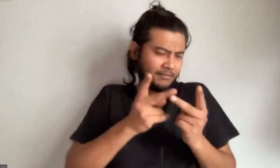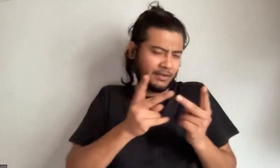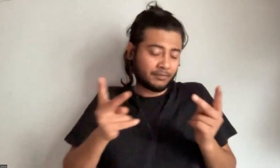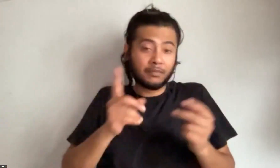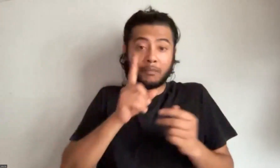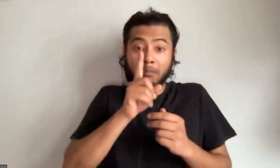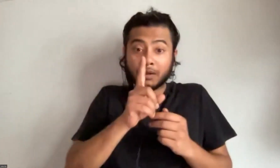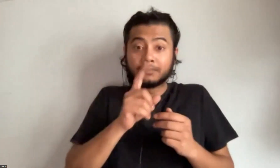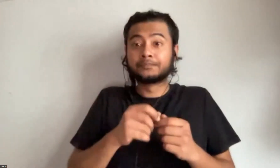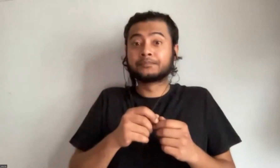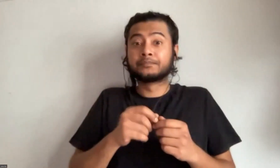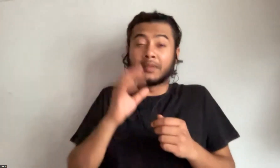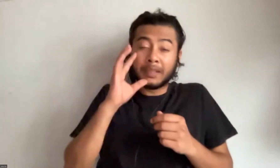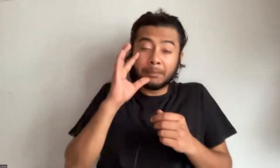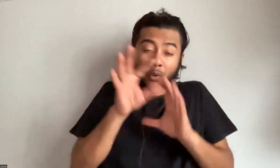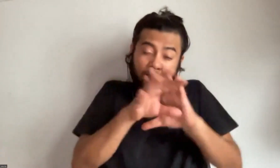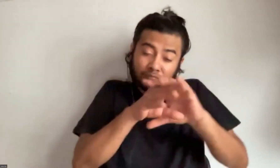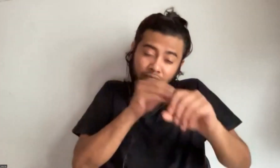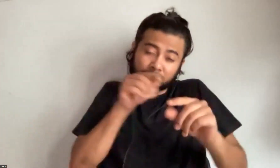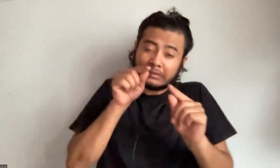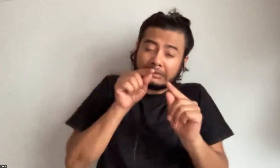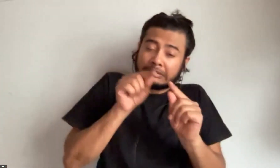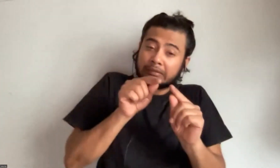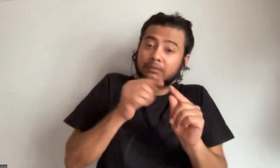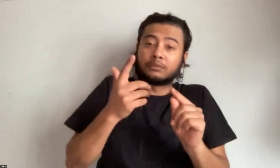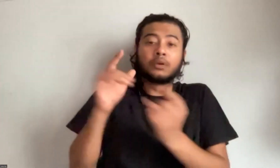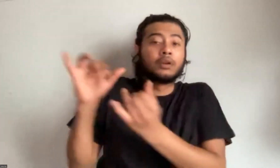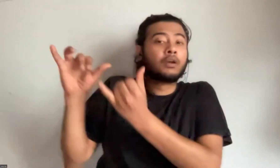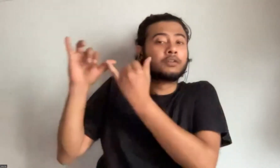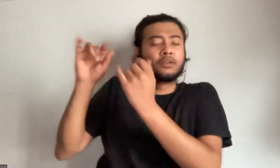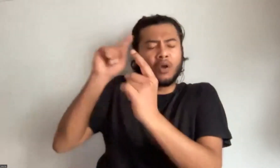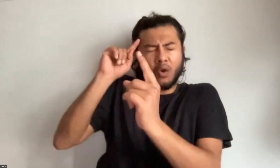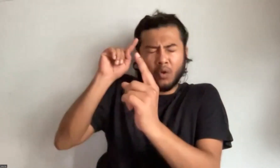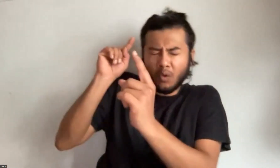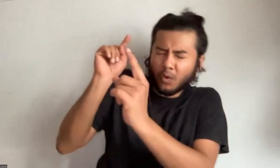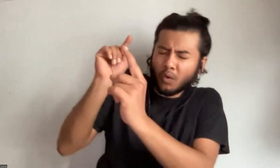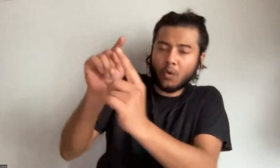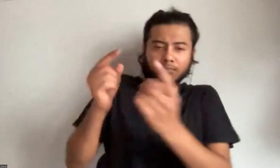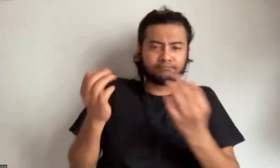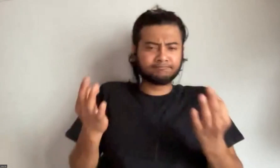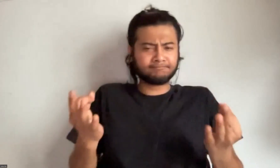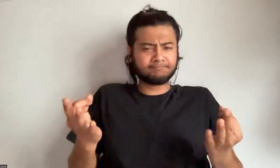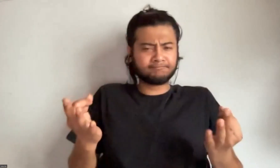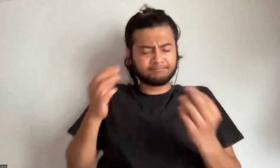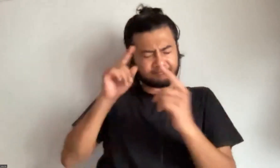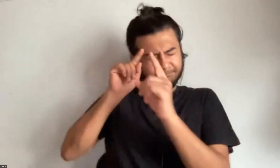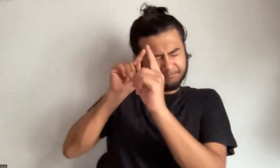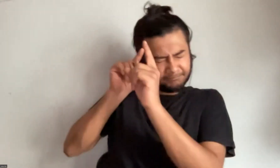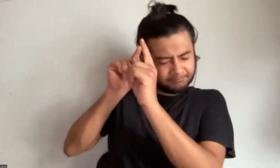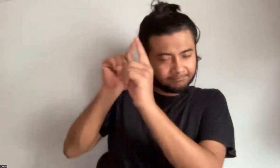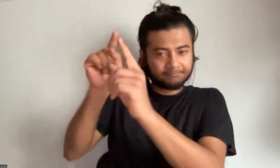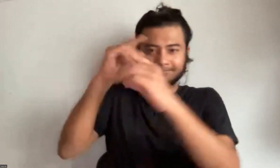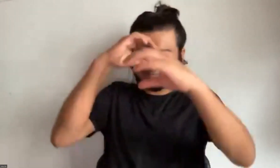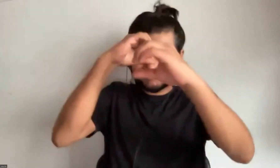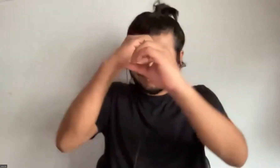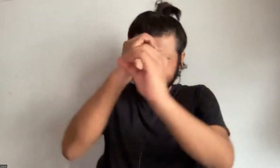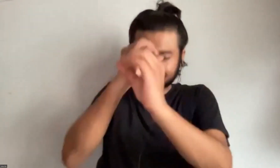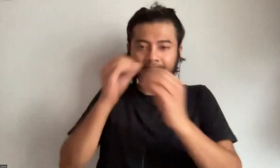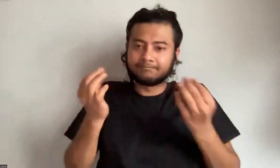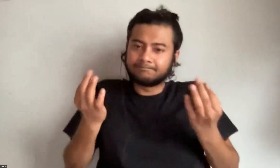meditating on the Supreme Lord Krishna. They would be giving a lot of knowledge, but this is one point which is common in all